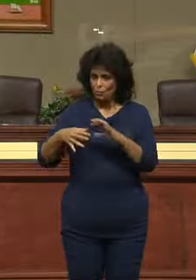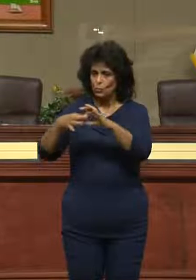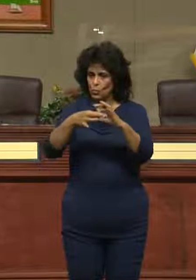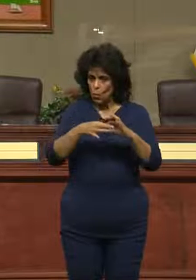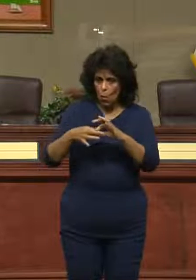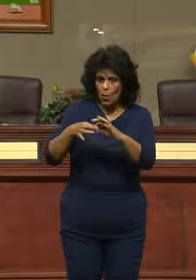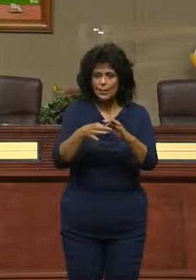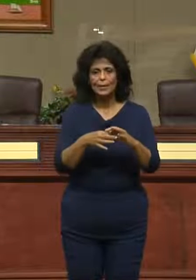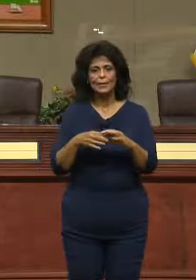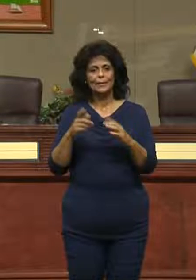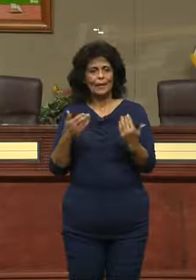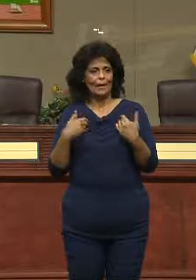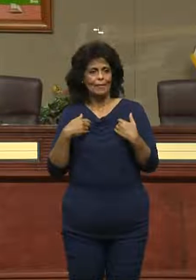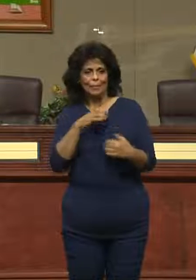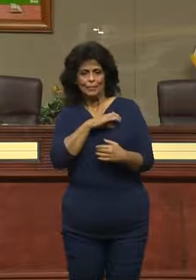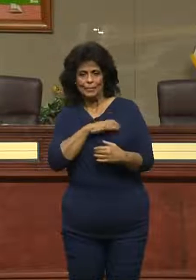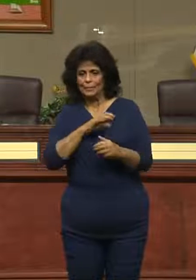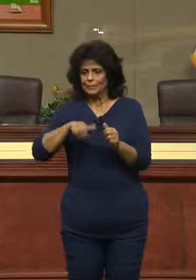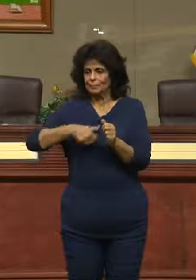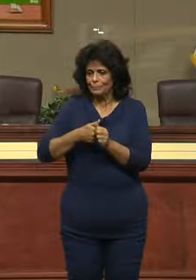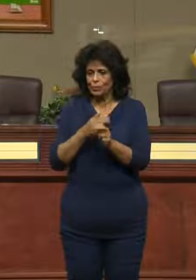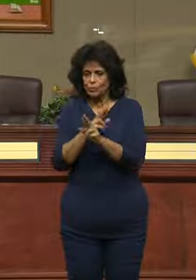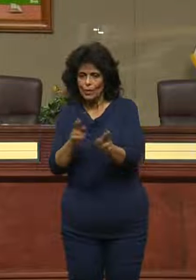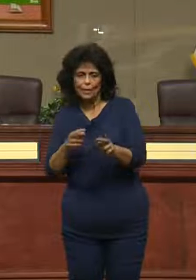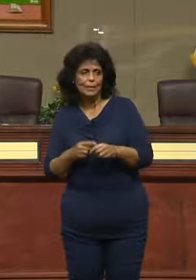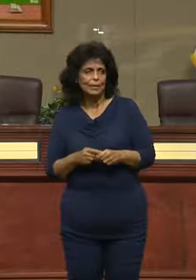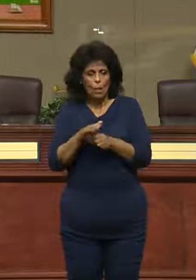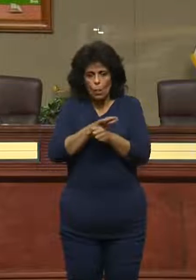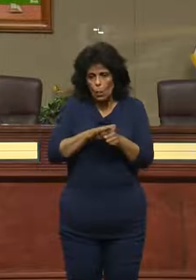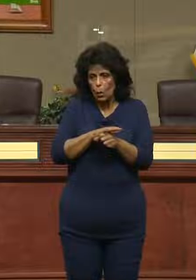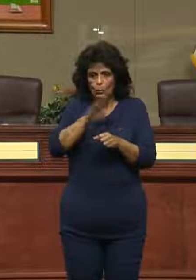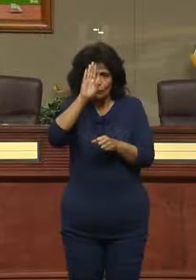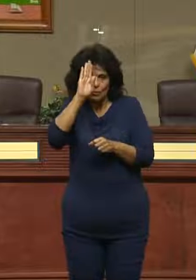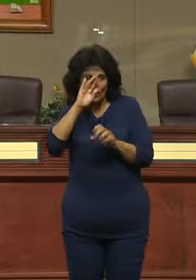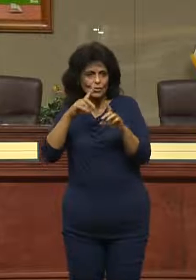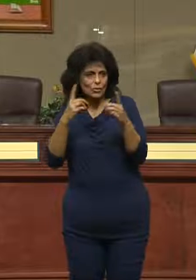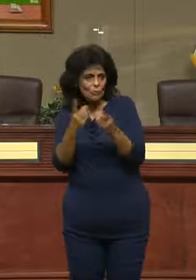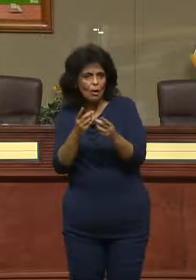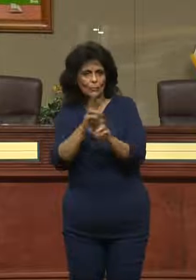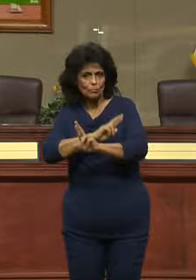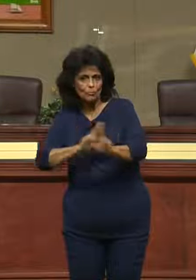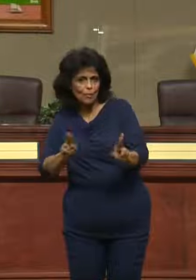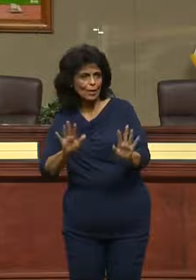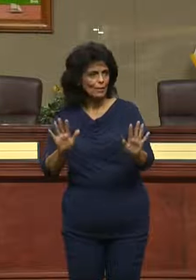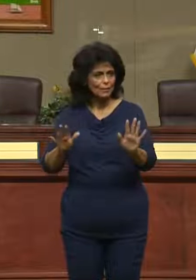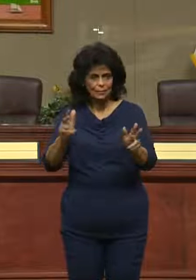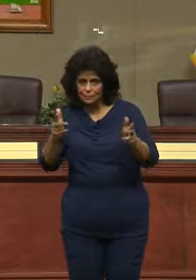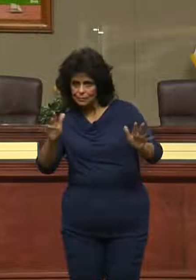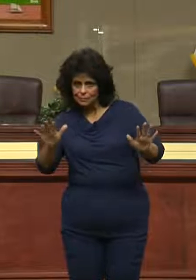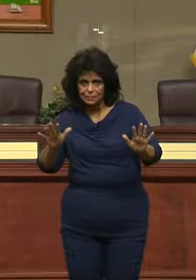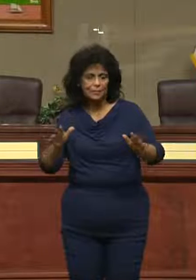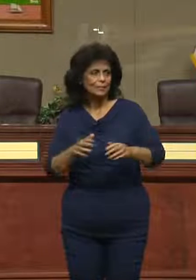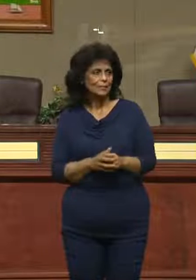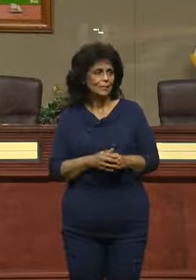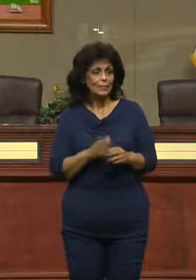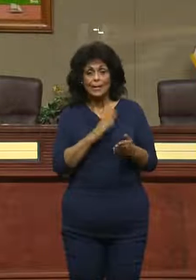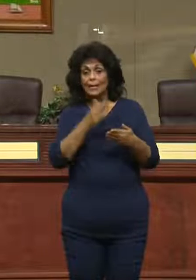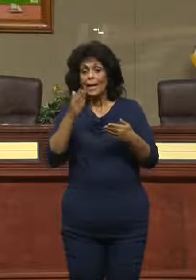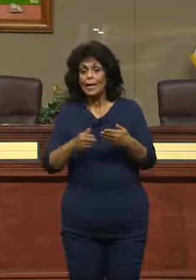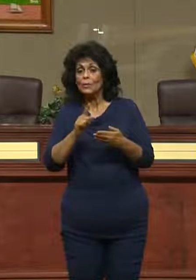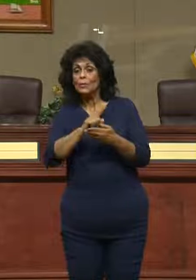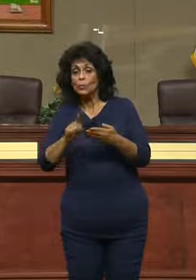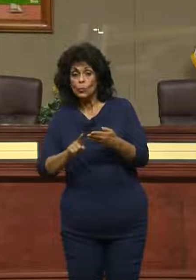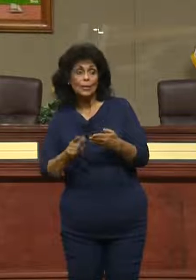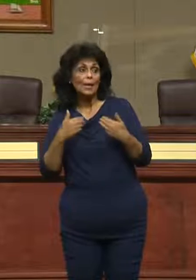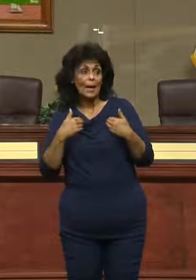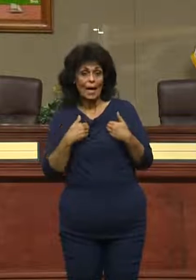so it impacts the local fire departments. And then towards the end of the week, we will transition with the spoke